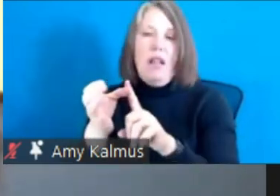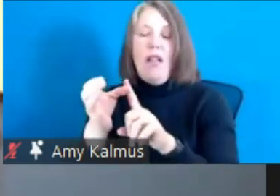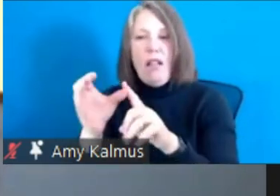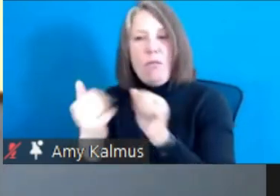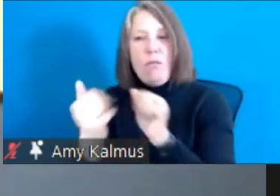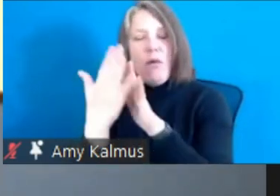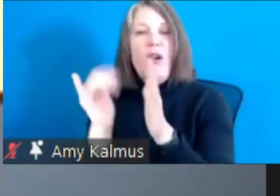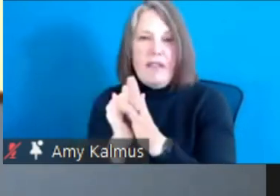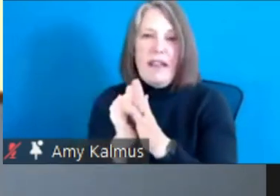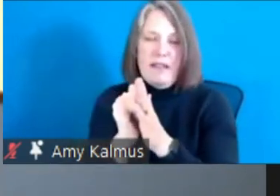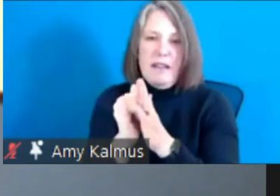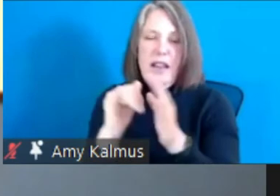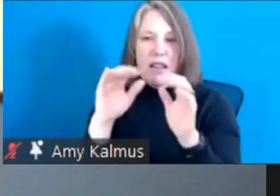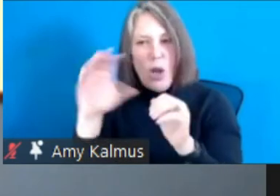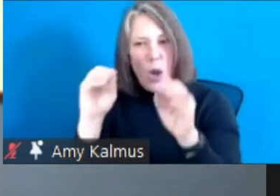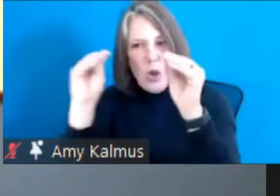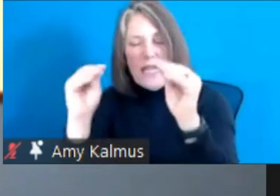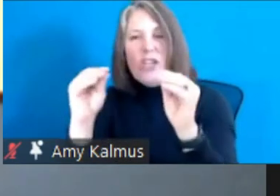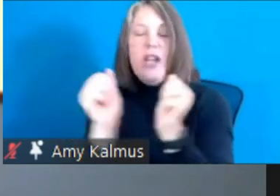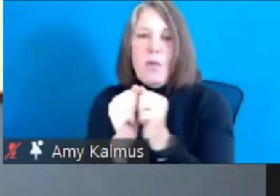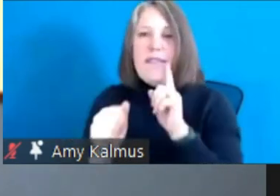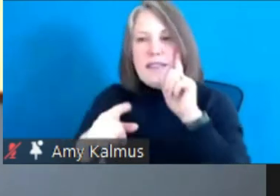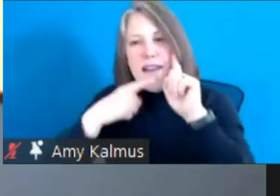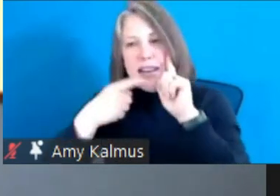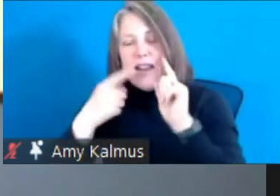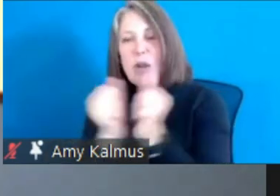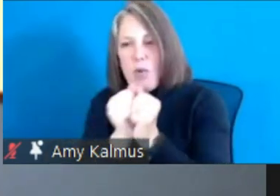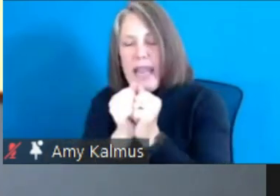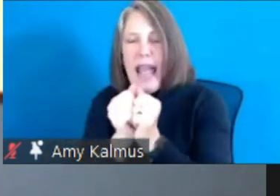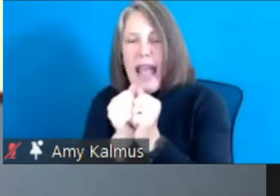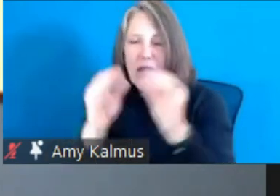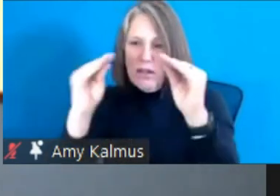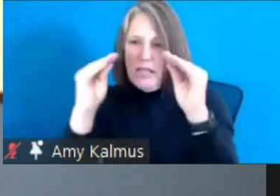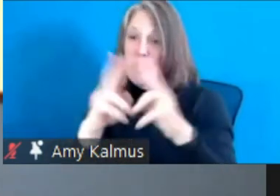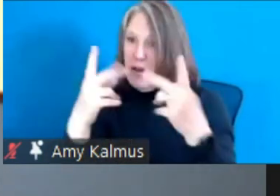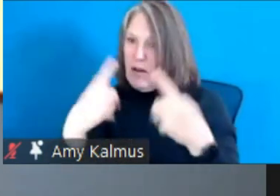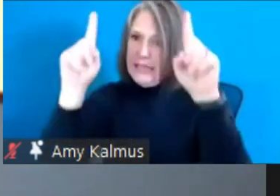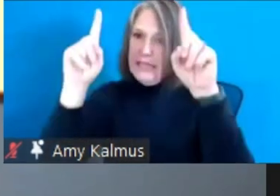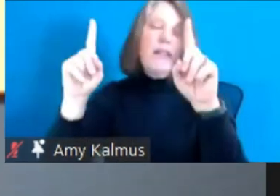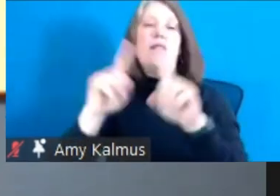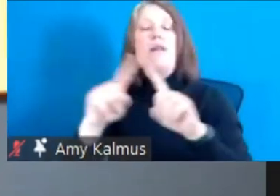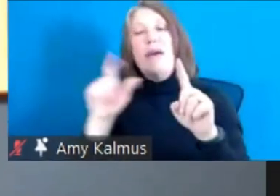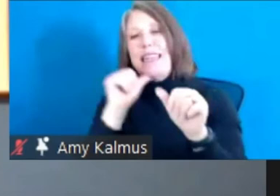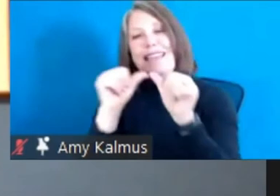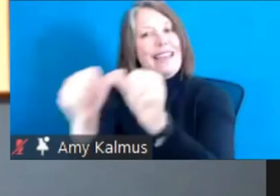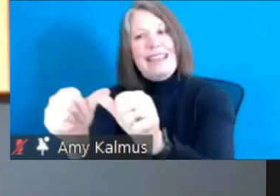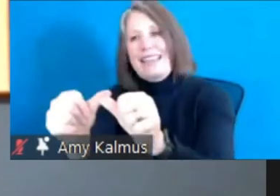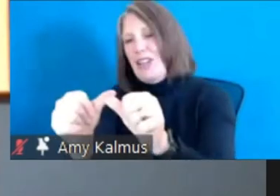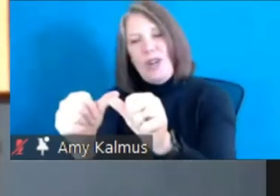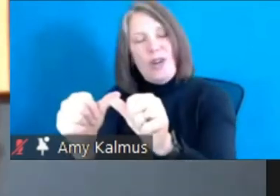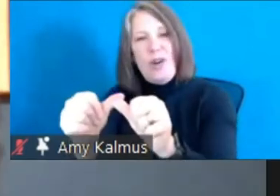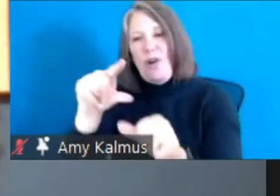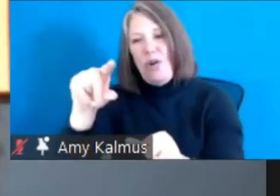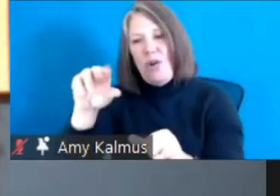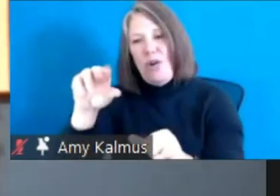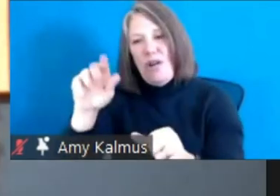instruction with a co-teaching model of a deaf and a hearing teacher. It was very successful, but it didn't continue after the grant